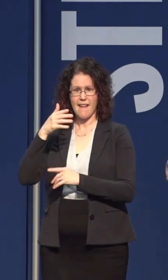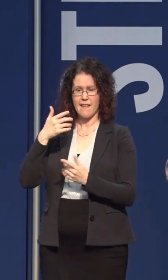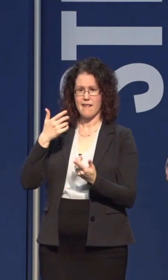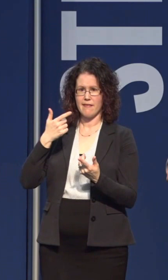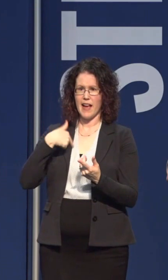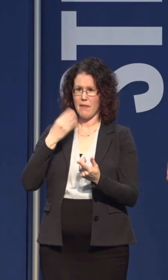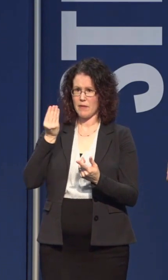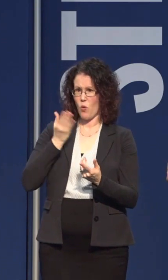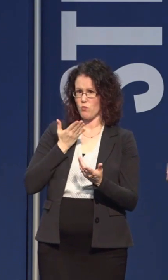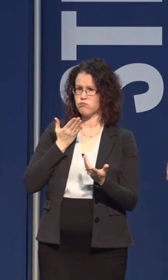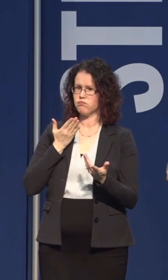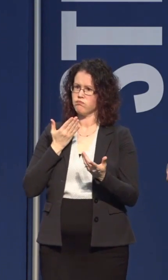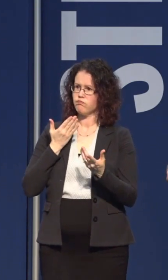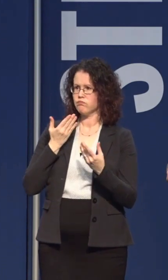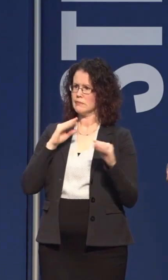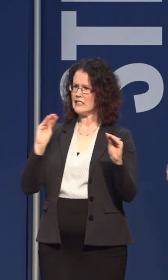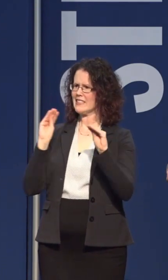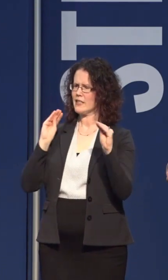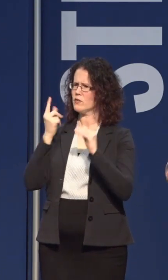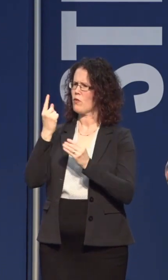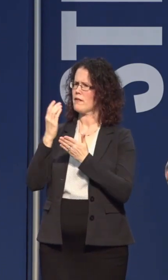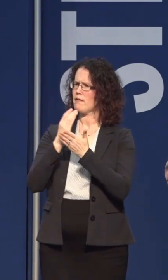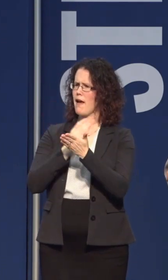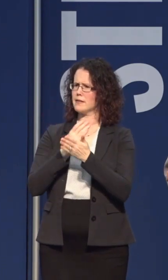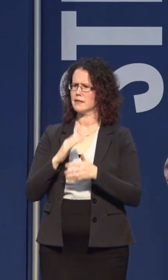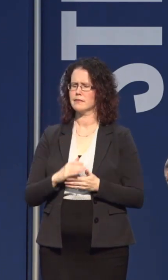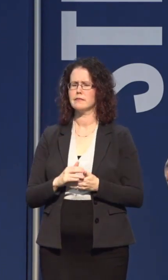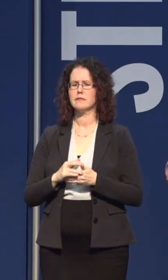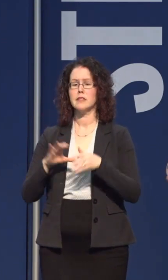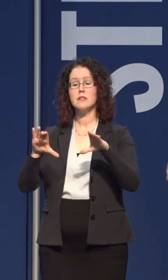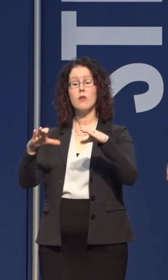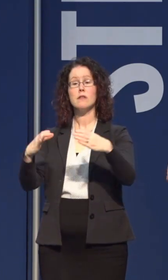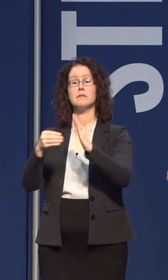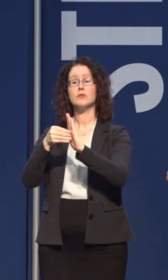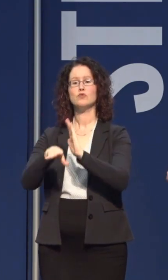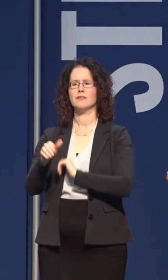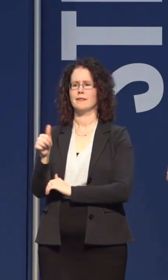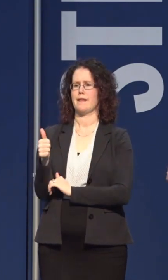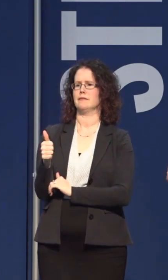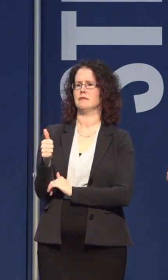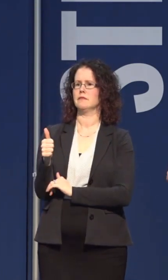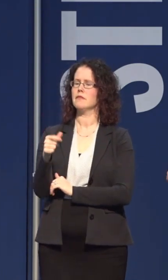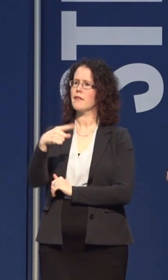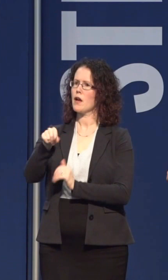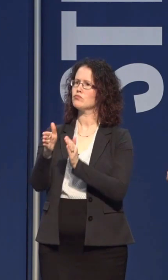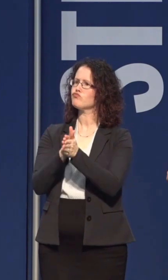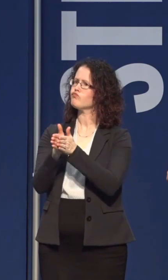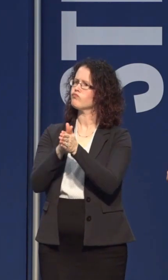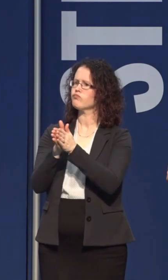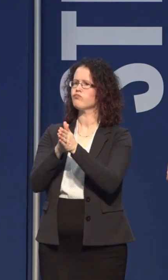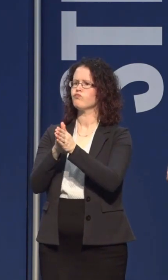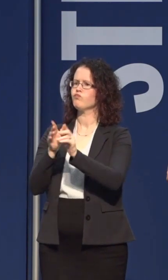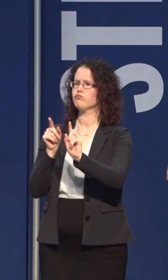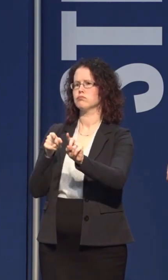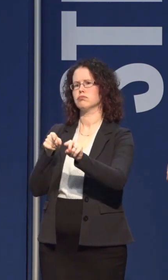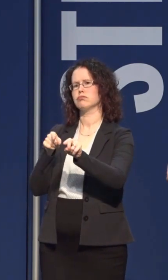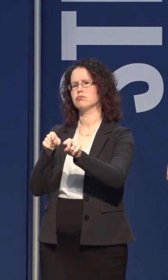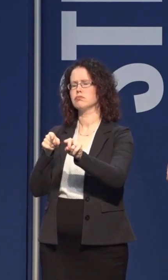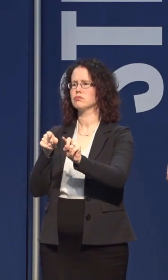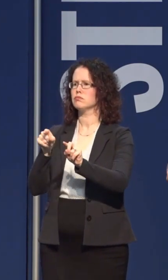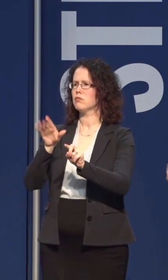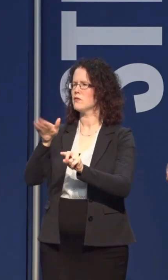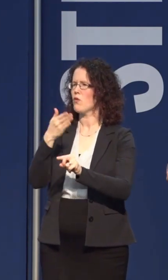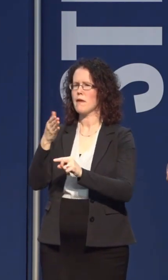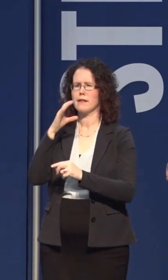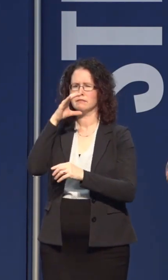was told the class was very small, exactly 10 very eager students. He explained there was always 100%